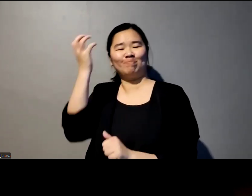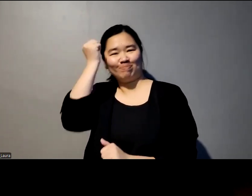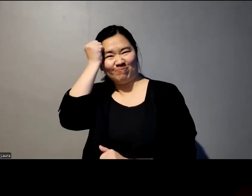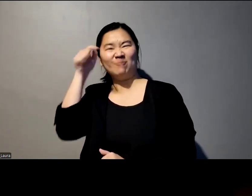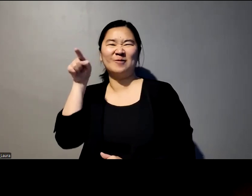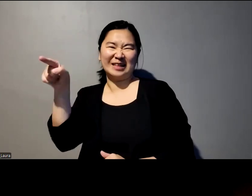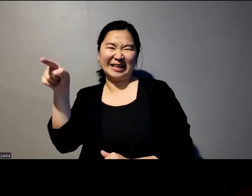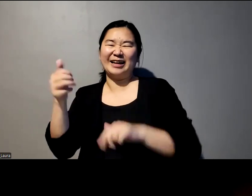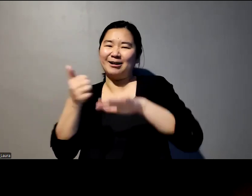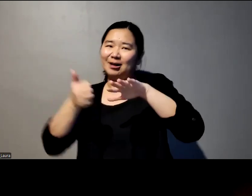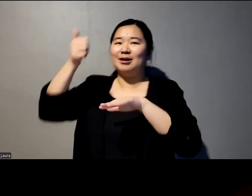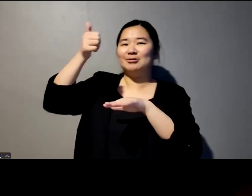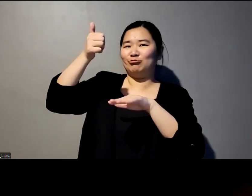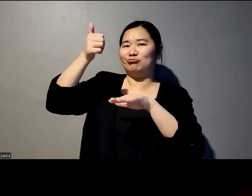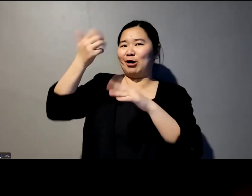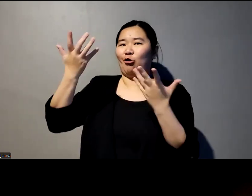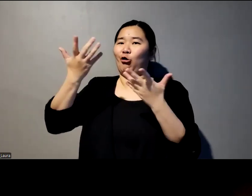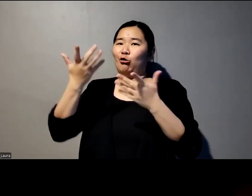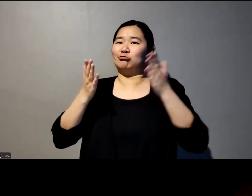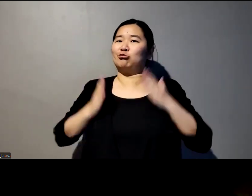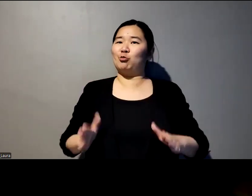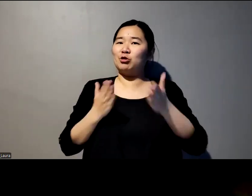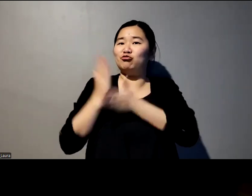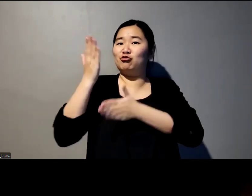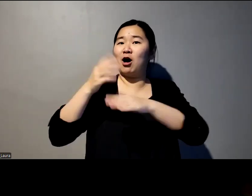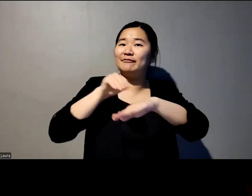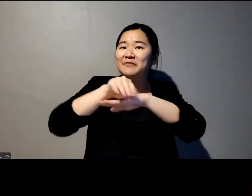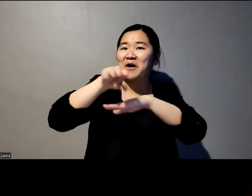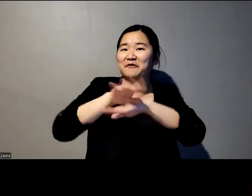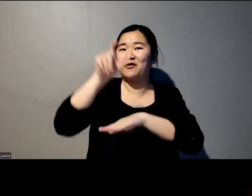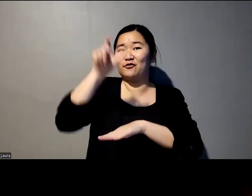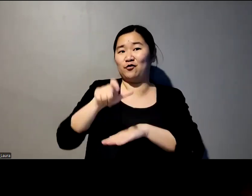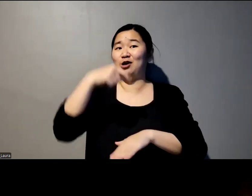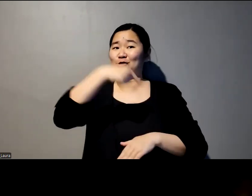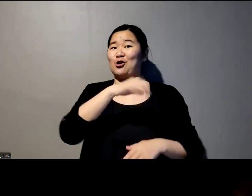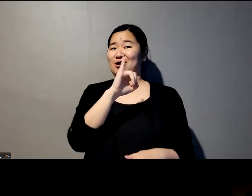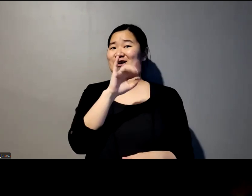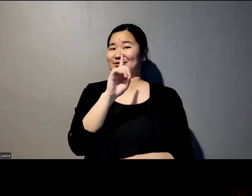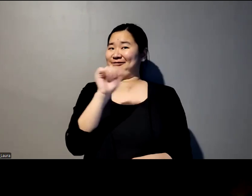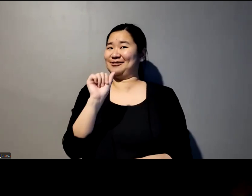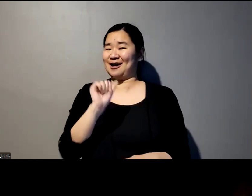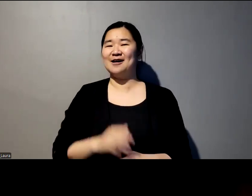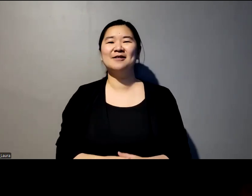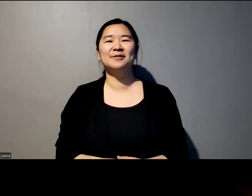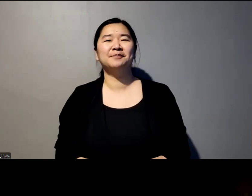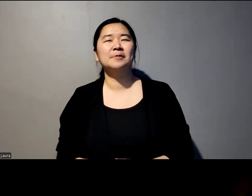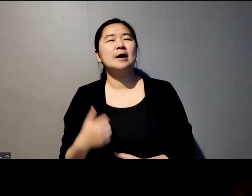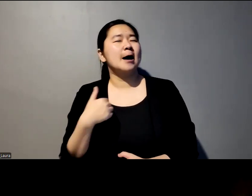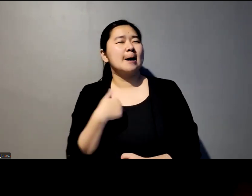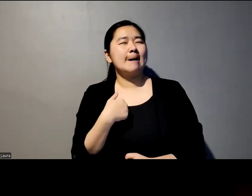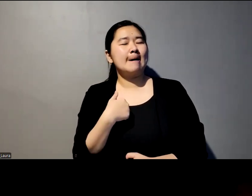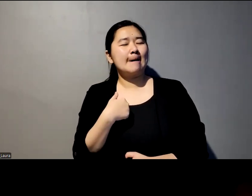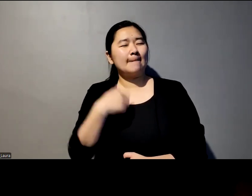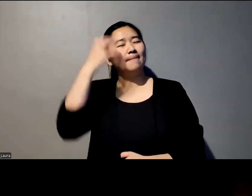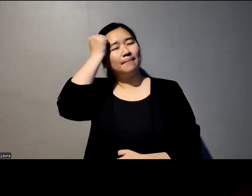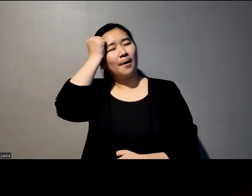India. Sylvia continues to be a very, very important voice in the disability movement. She